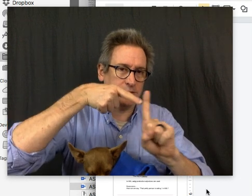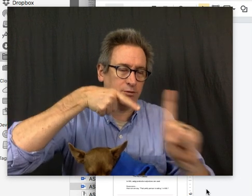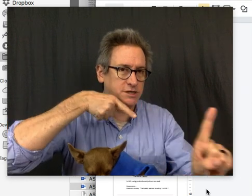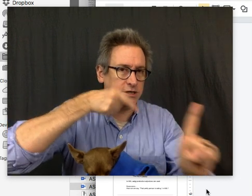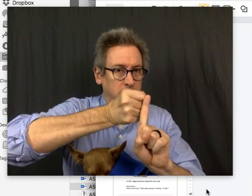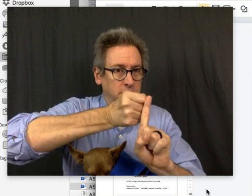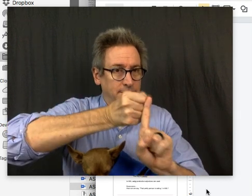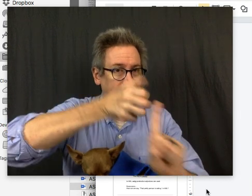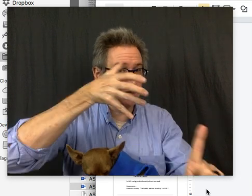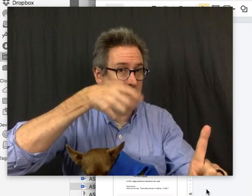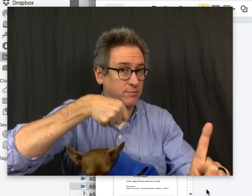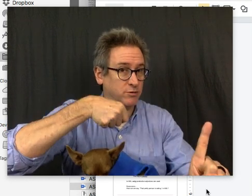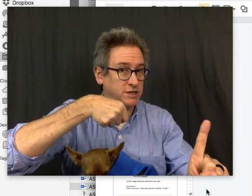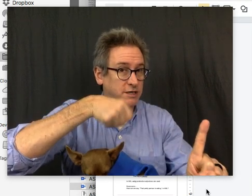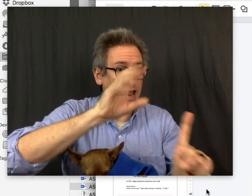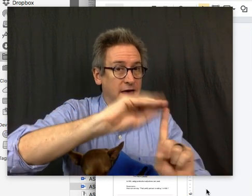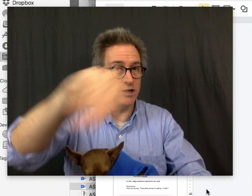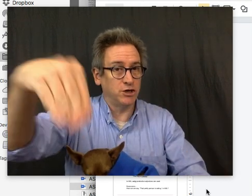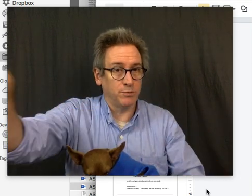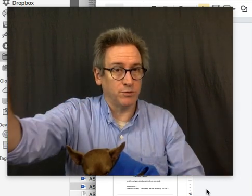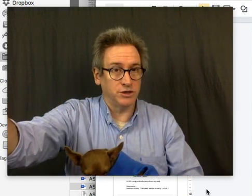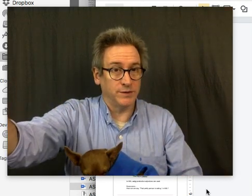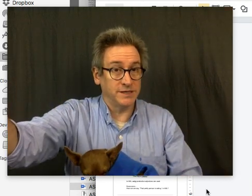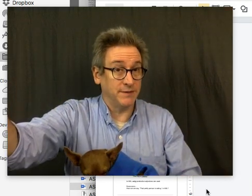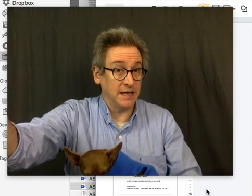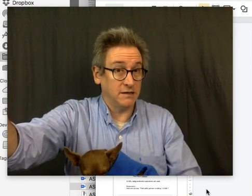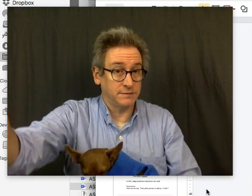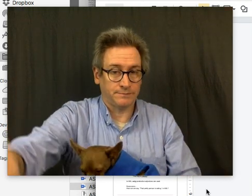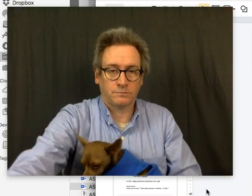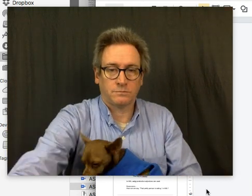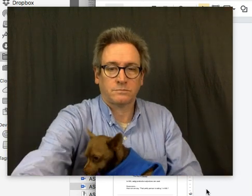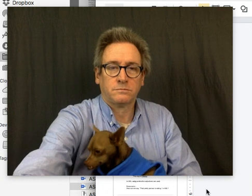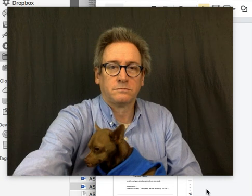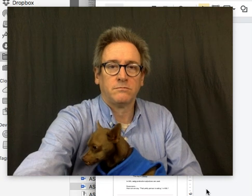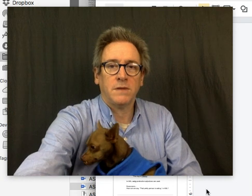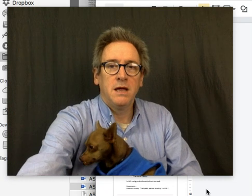that's the person, let me describe the person and then show the person doing something else.